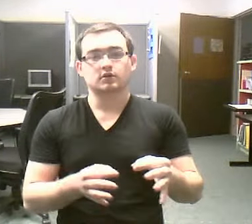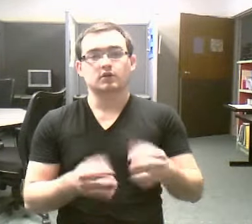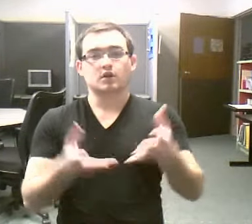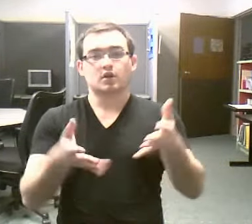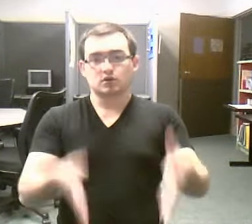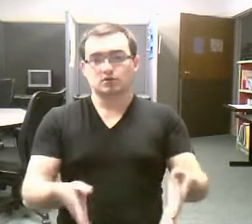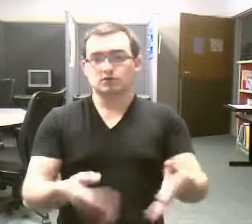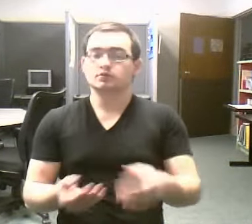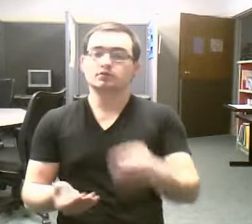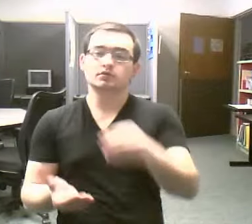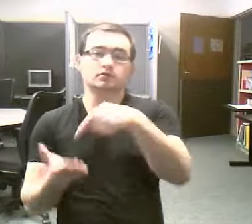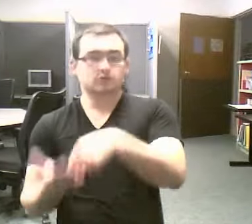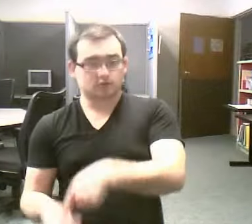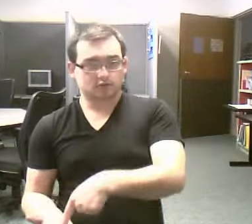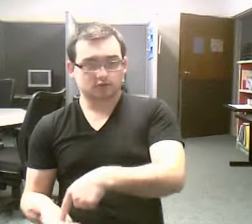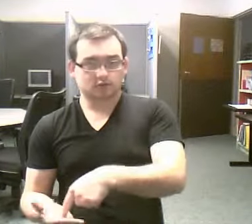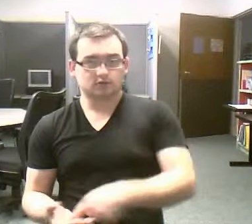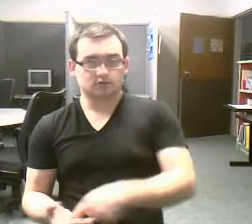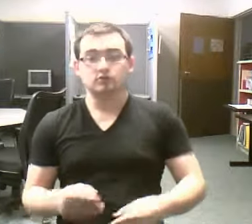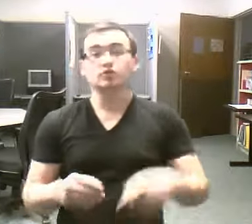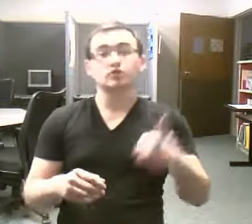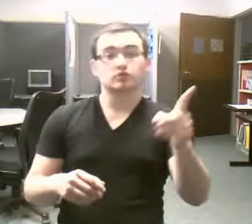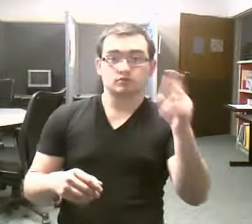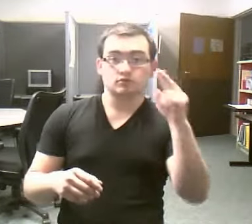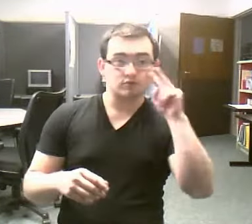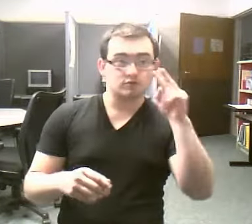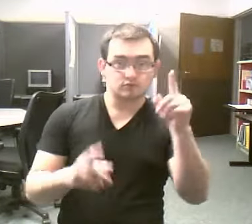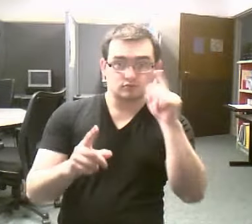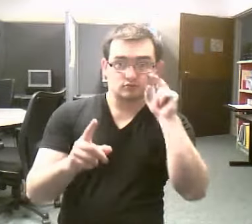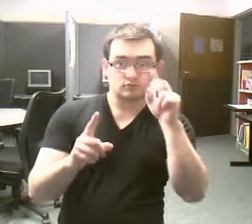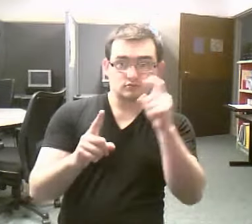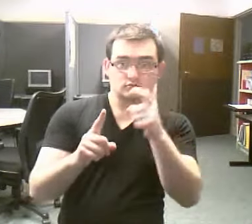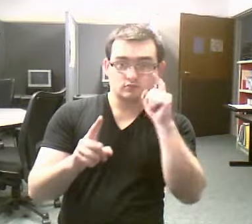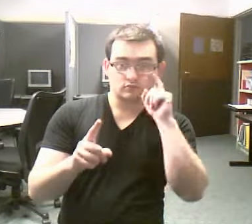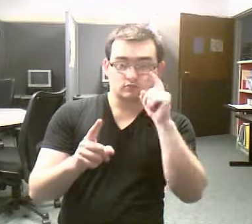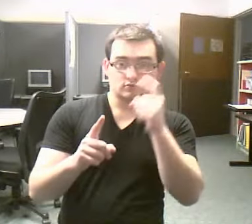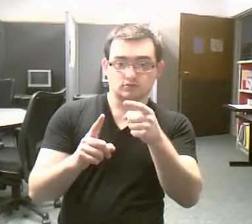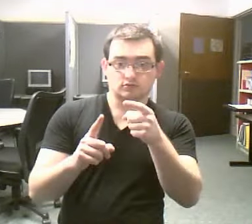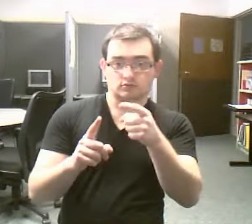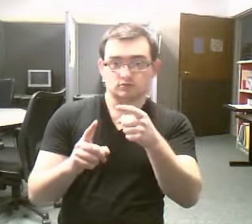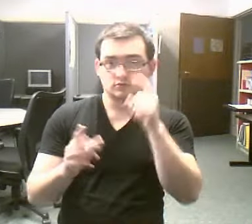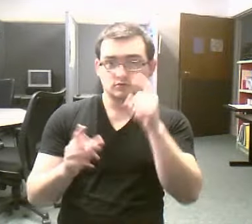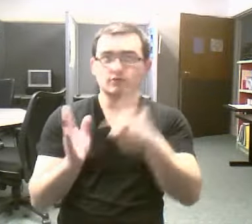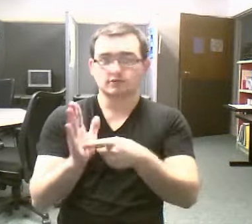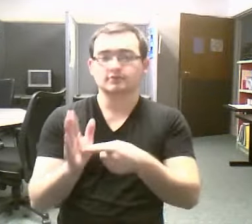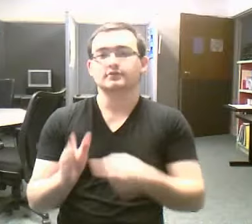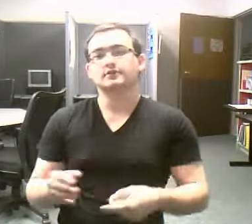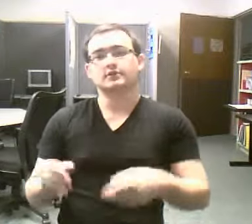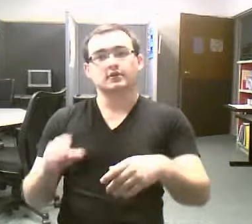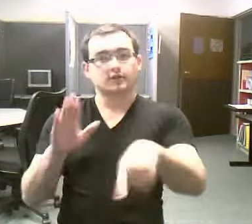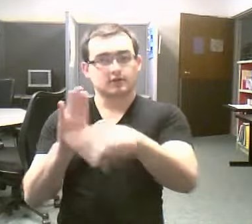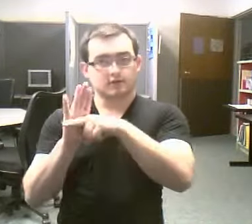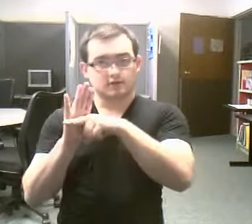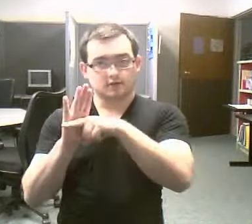sign when it first comes up when you talk about integers. And like I said, that can mean a loss or a debt. And it can also